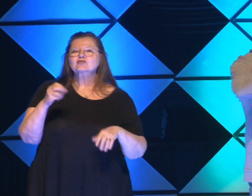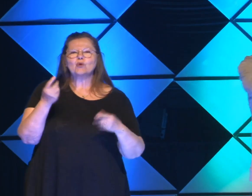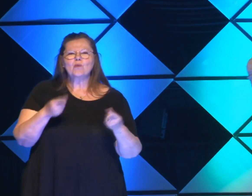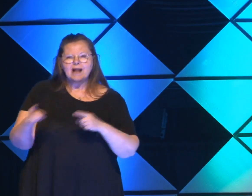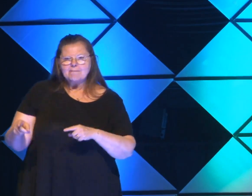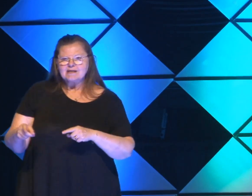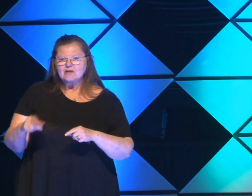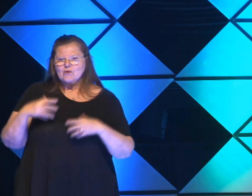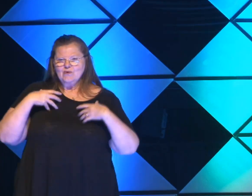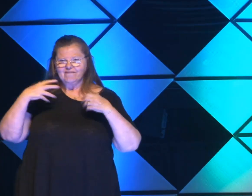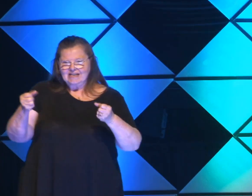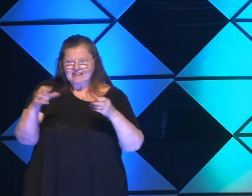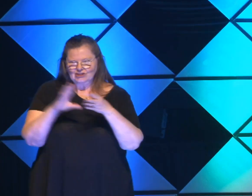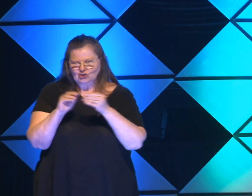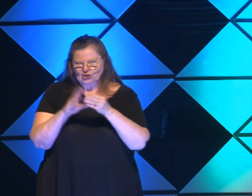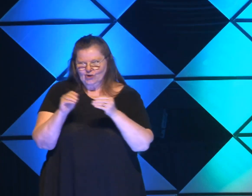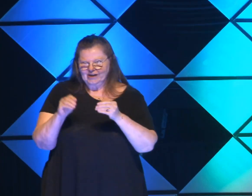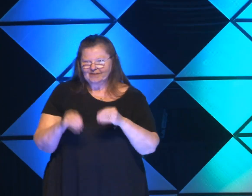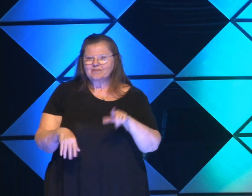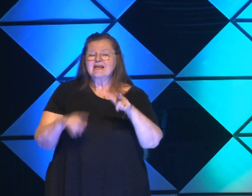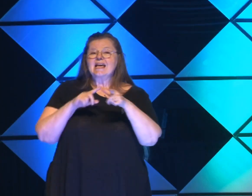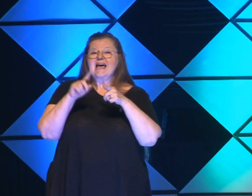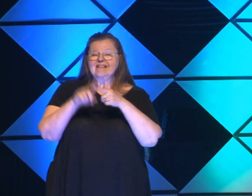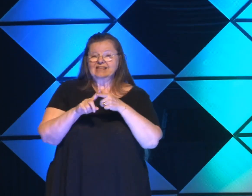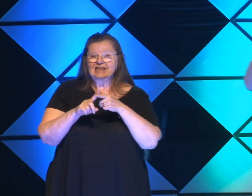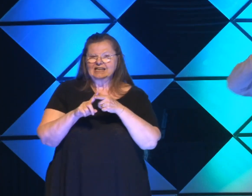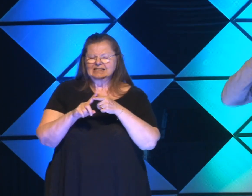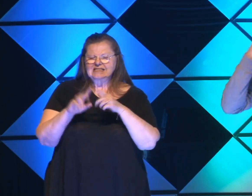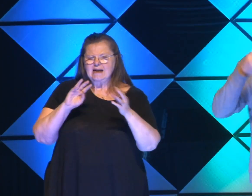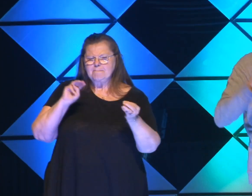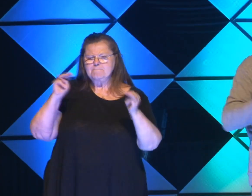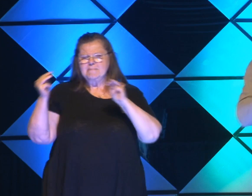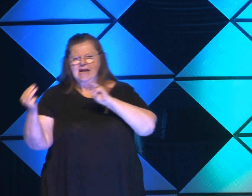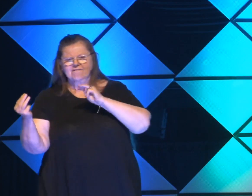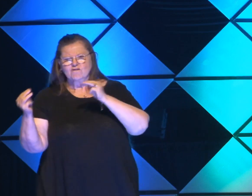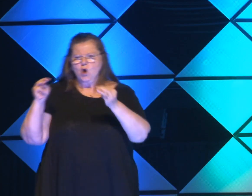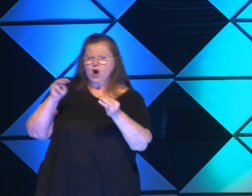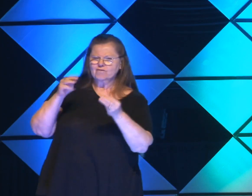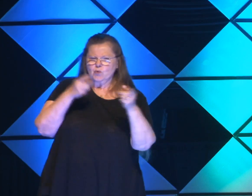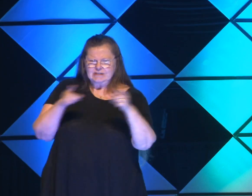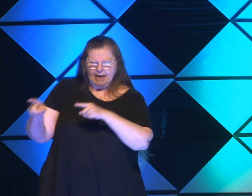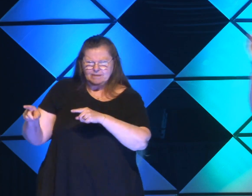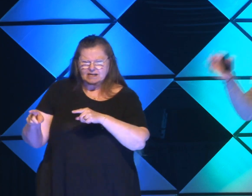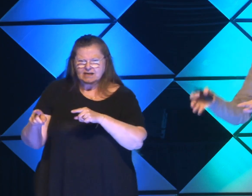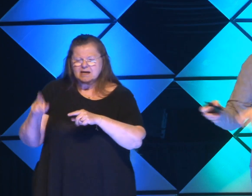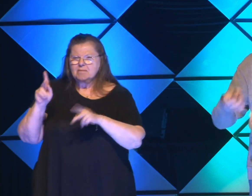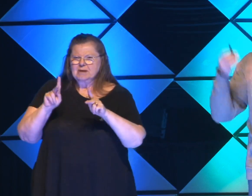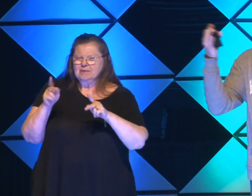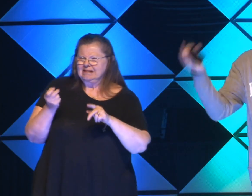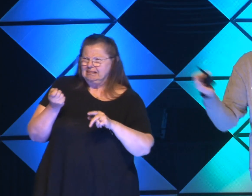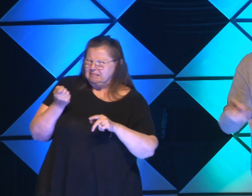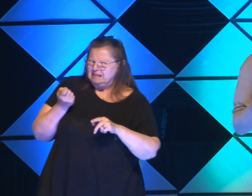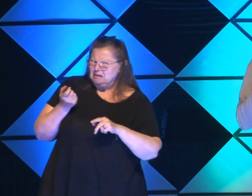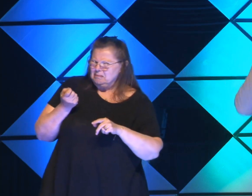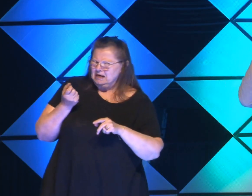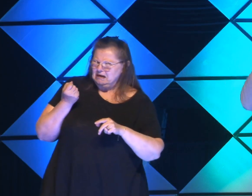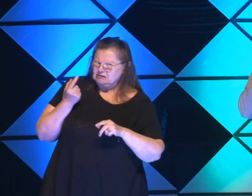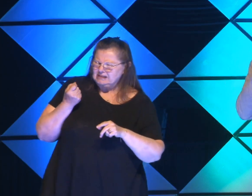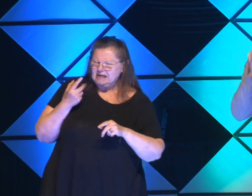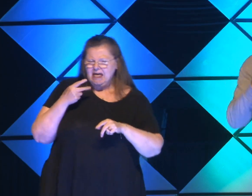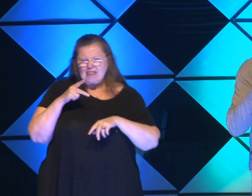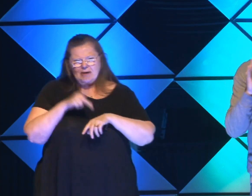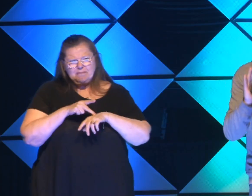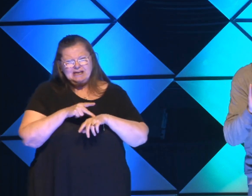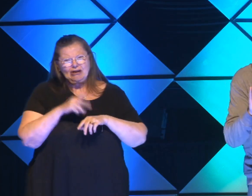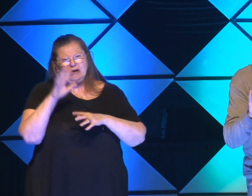right? We have this healing story, which serves as a metaphor for kind of what's happening. Everybody's starting to see a little bit, but they get it wrong. And then you have Peter, who kind